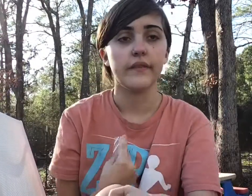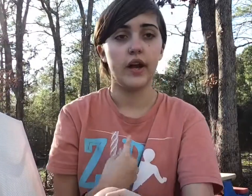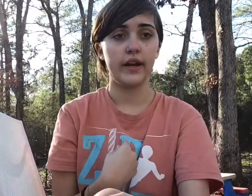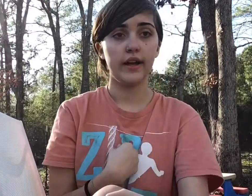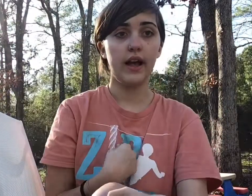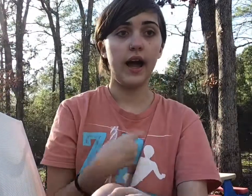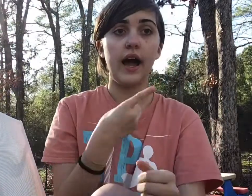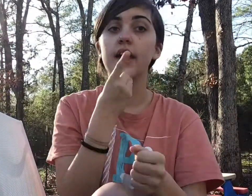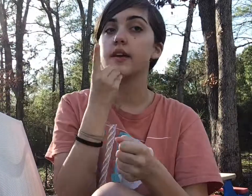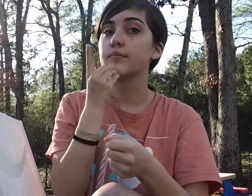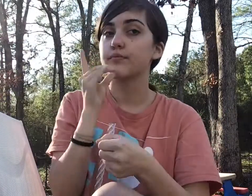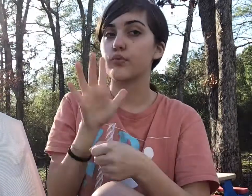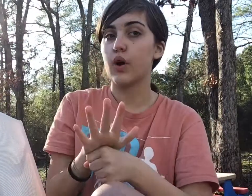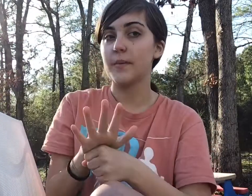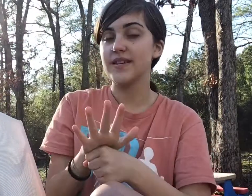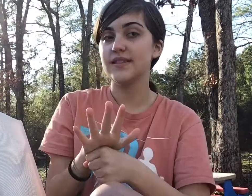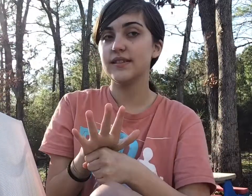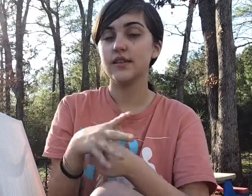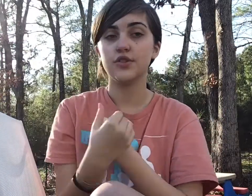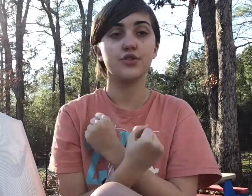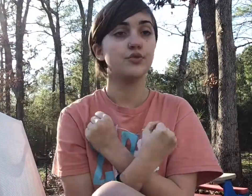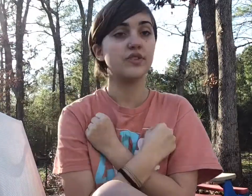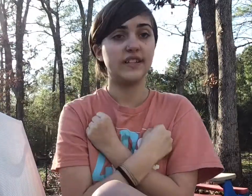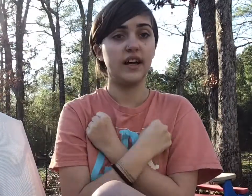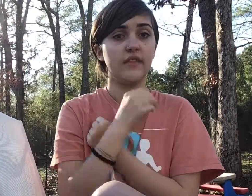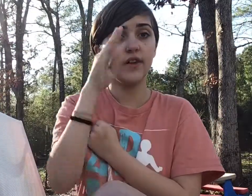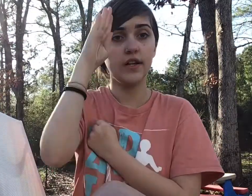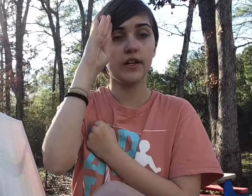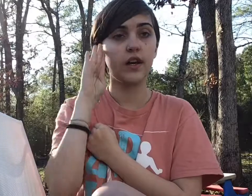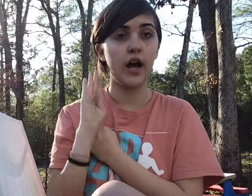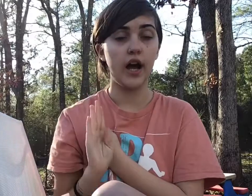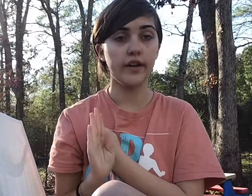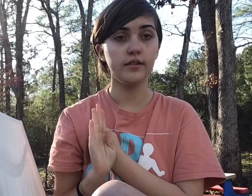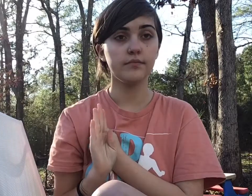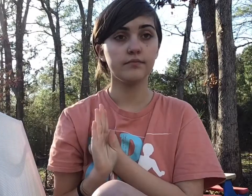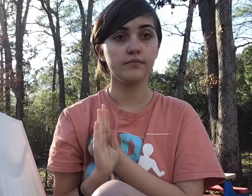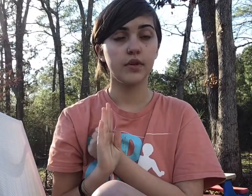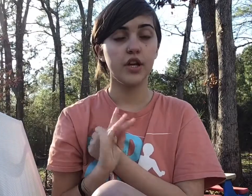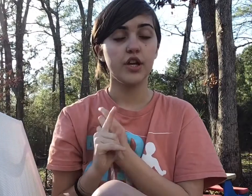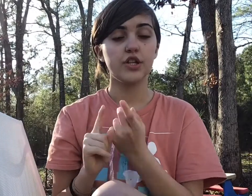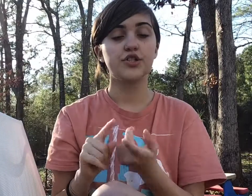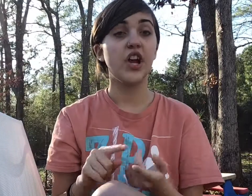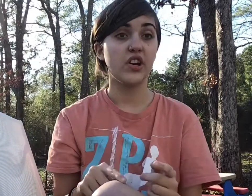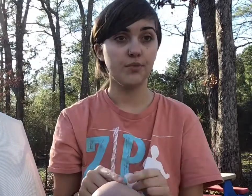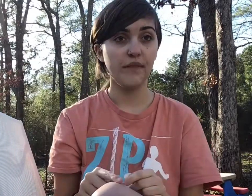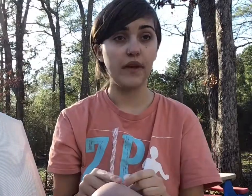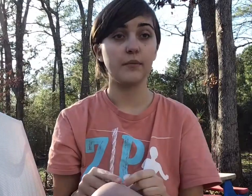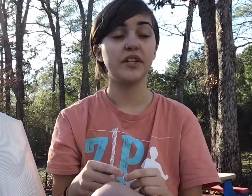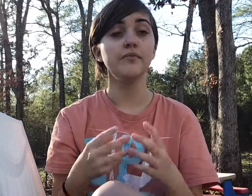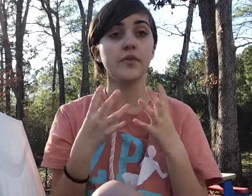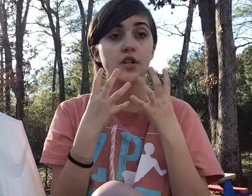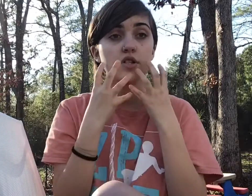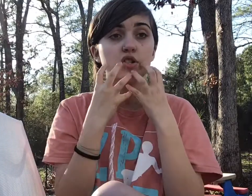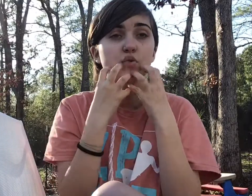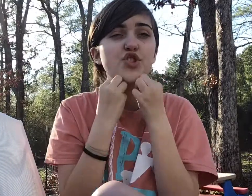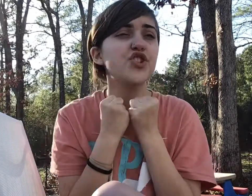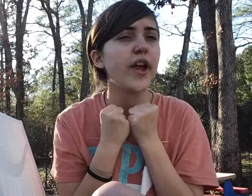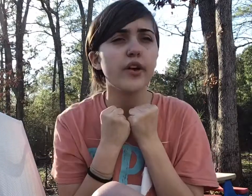God. I promise to love God, cherish my family. So